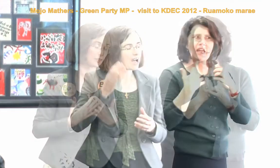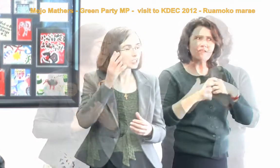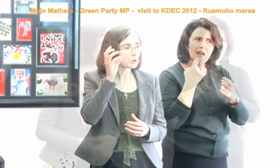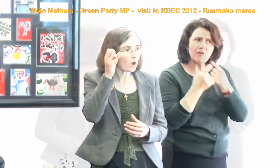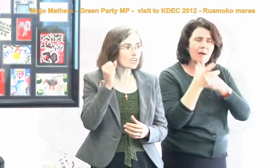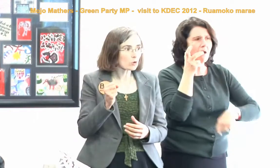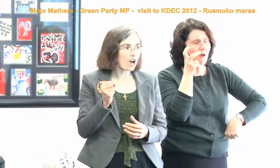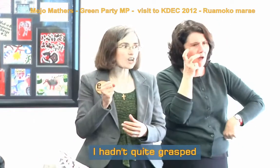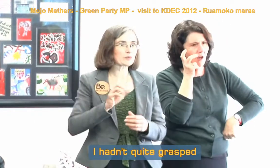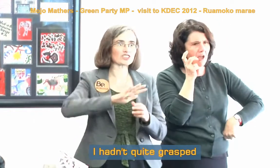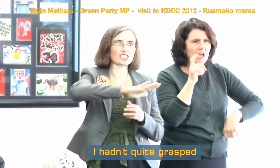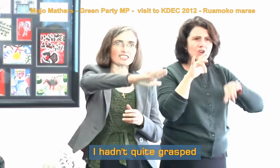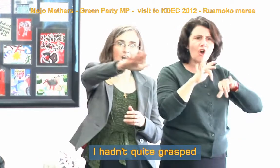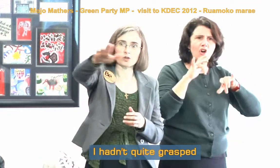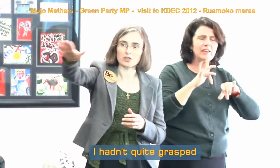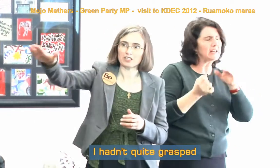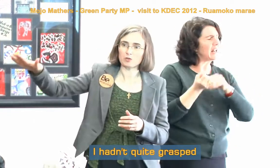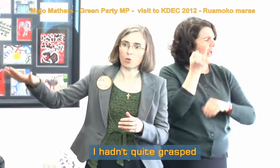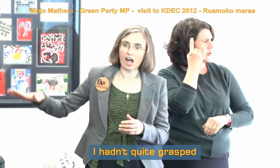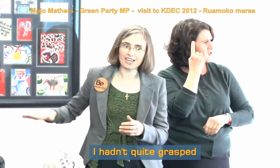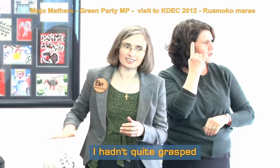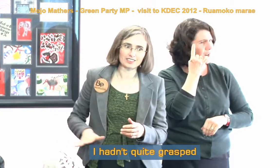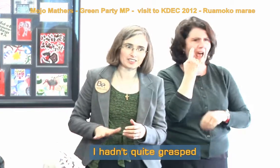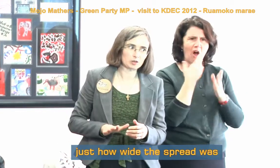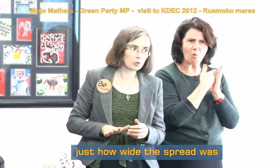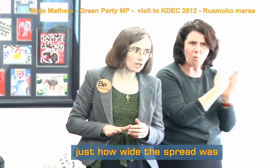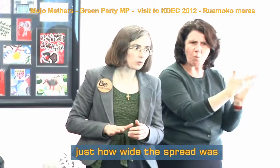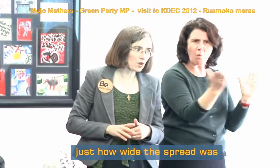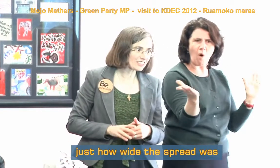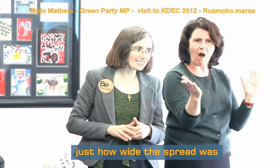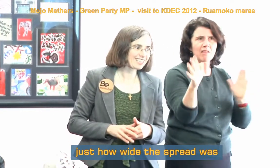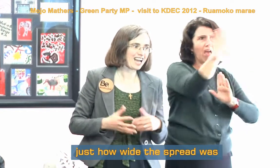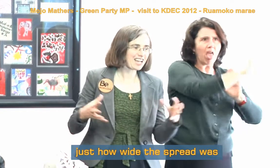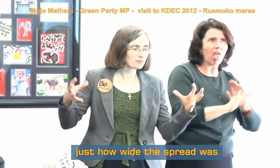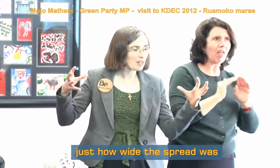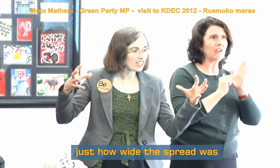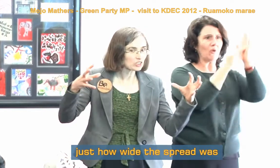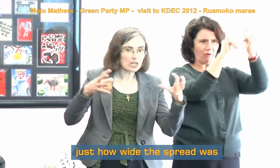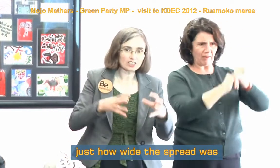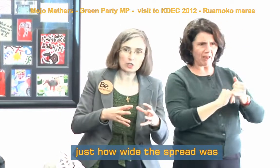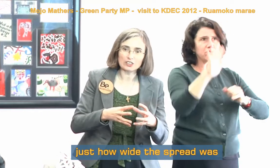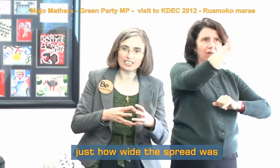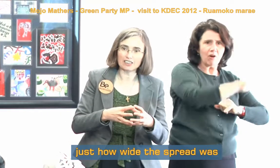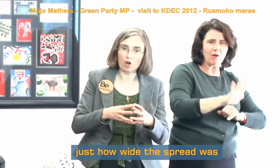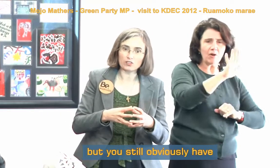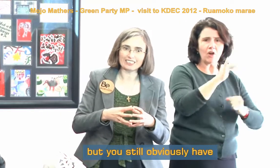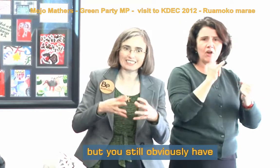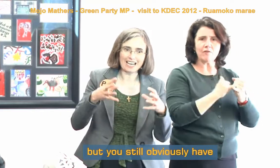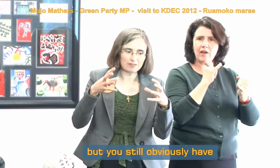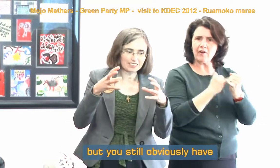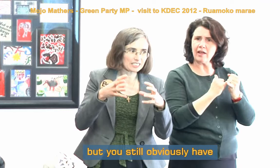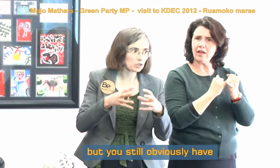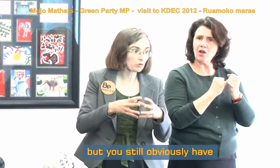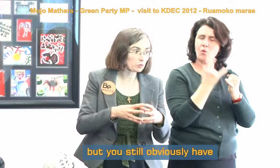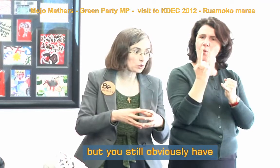I haven't quite asked just how wide this world was, but that you also still obviously